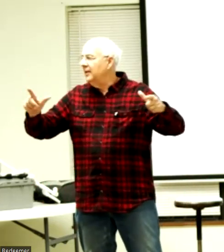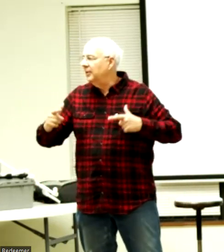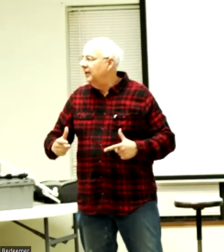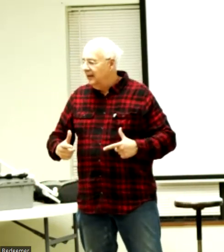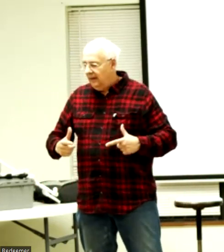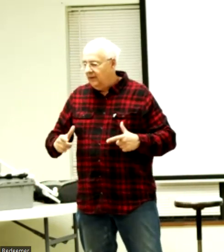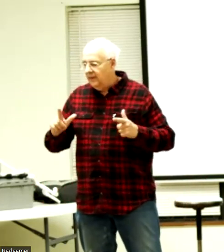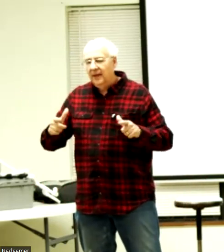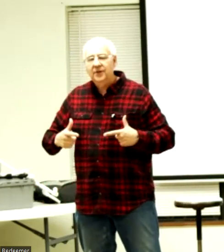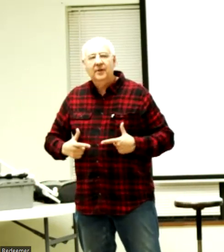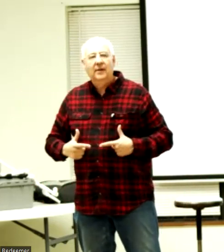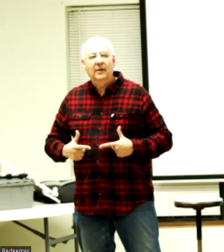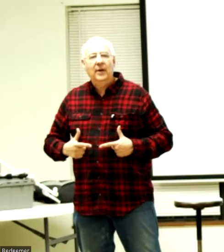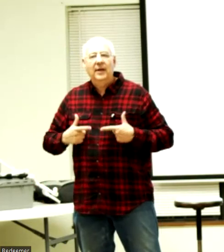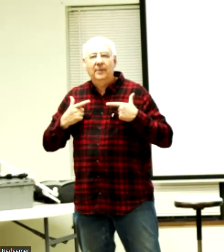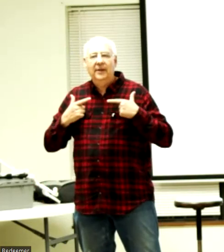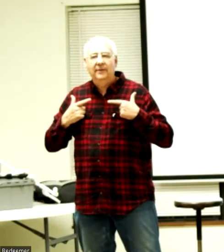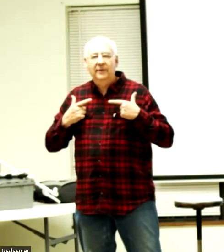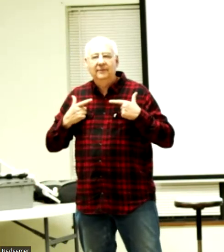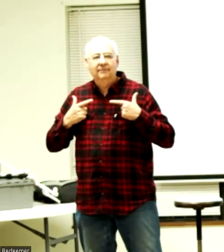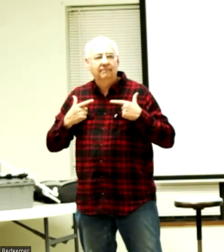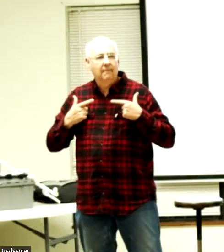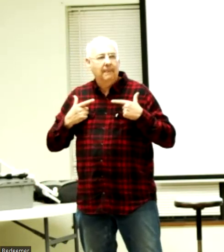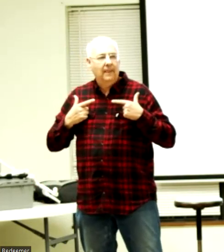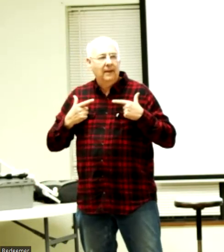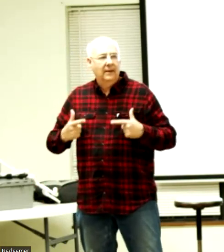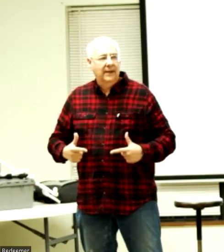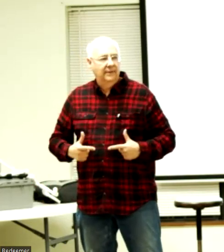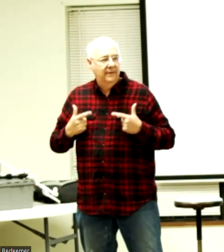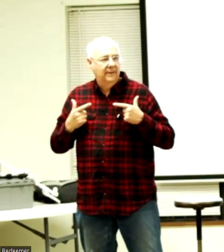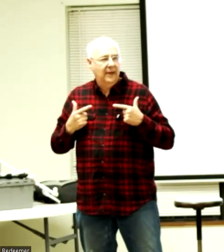this one. 2 L's going up. Live. Live. Okay.